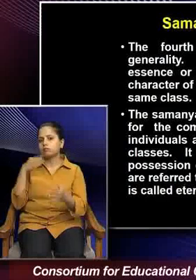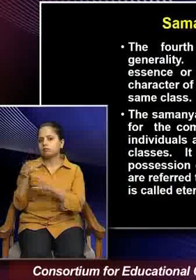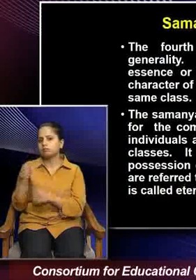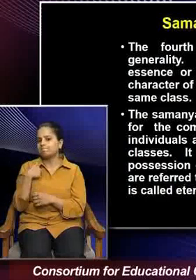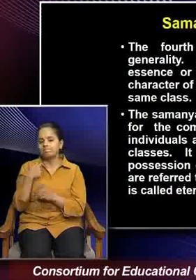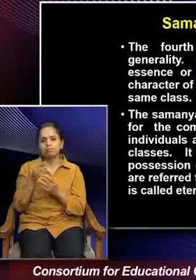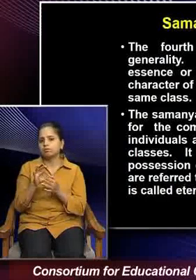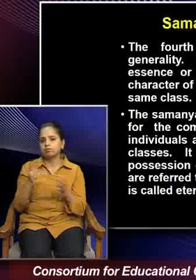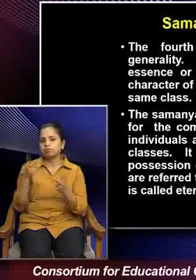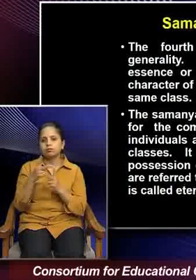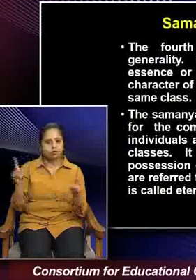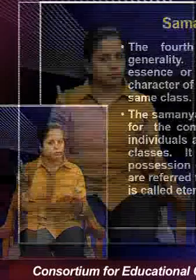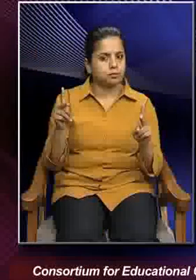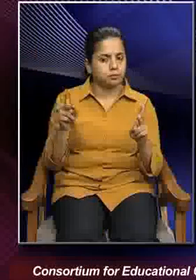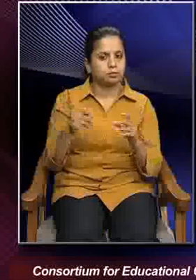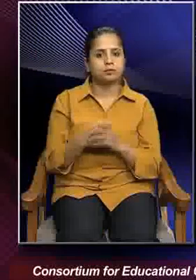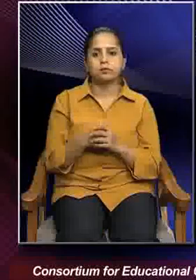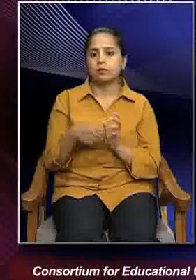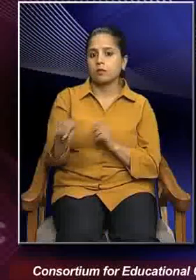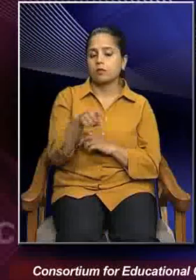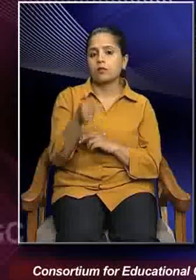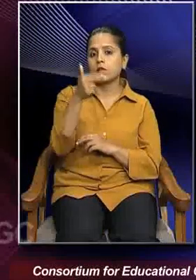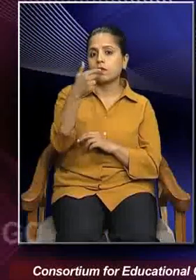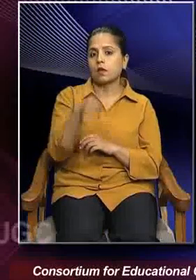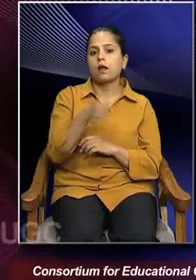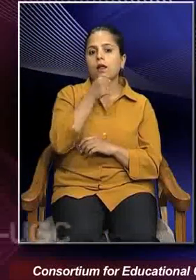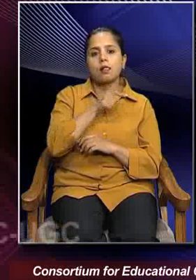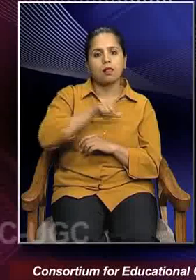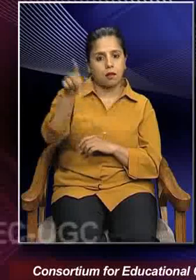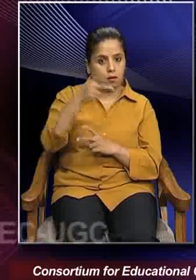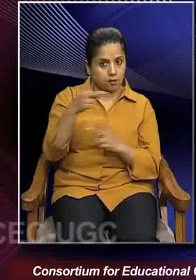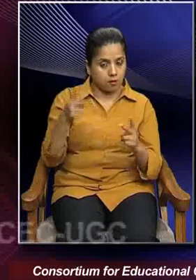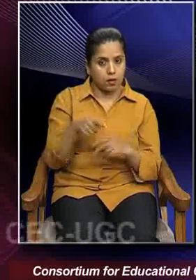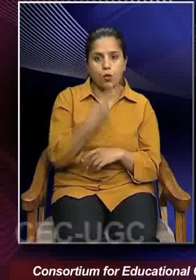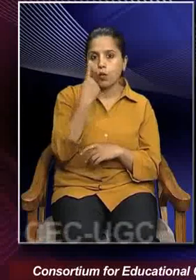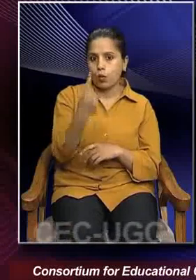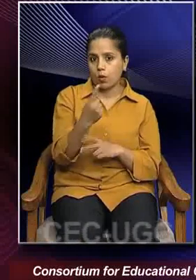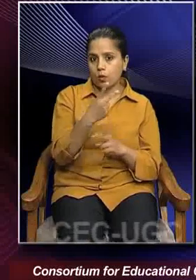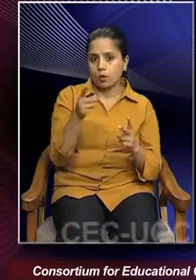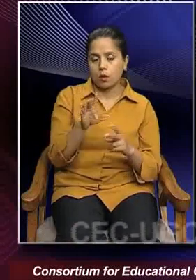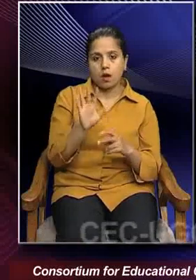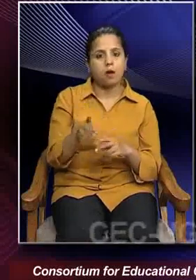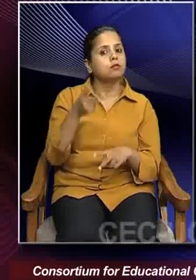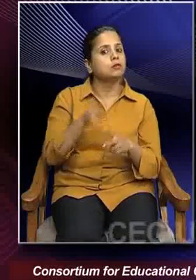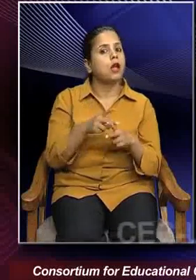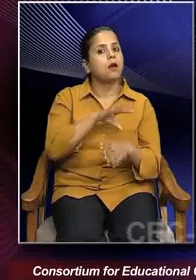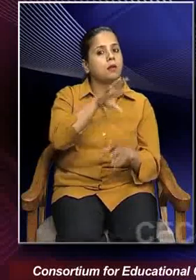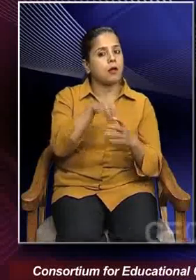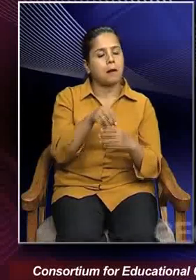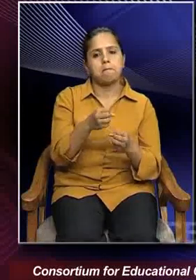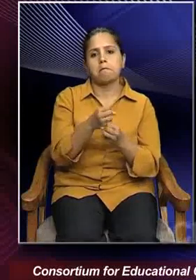class. It is called eternal. It is one and residing in